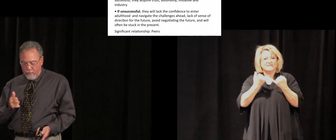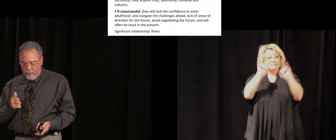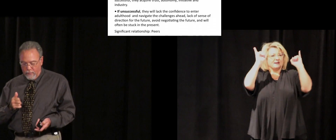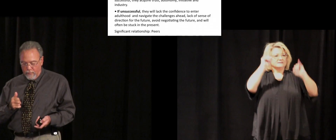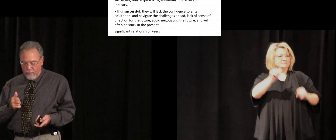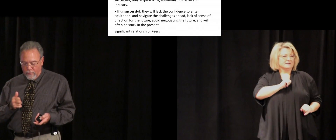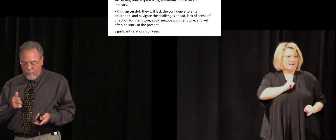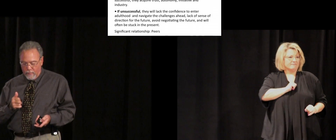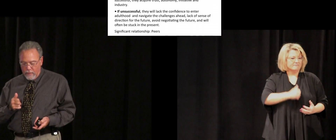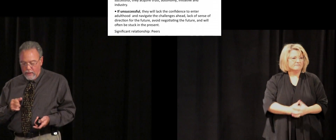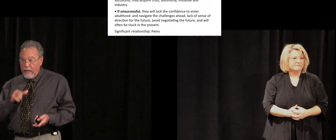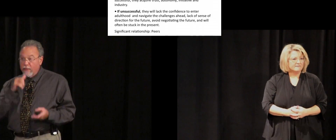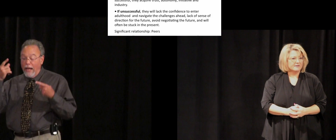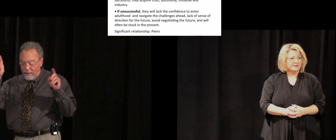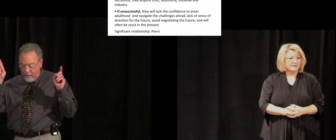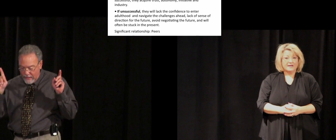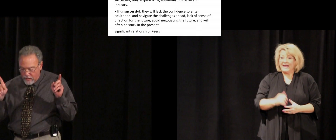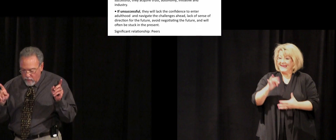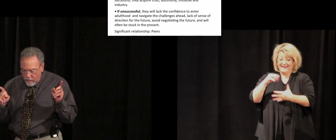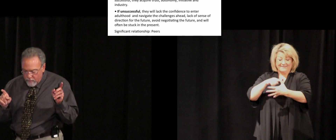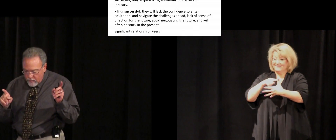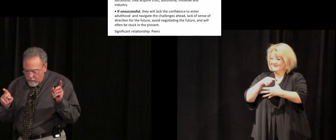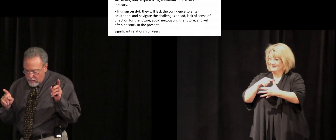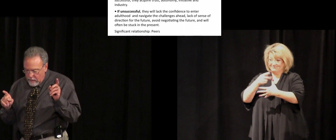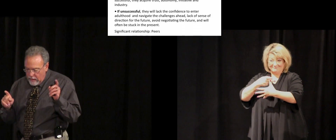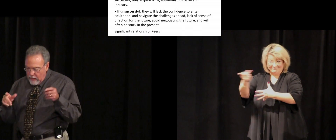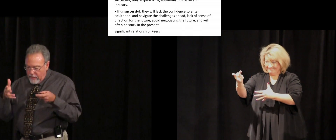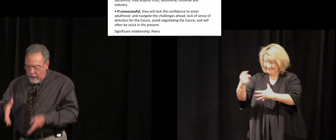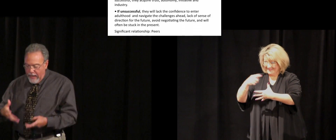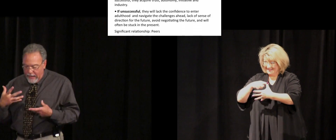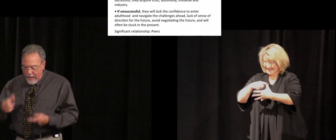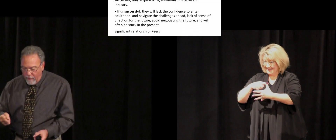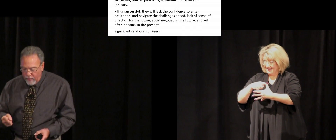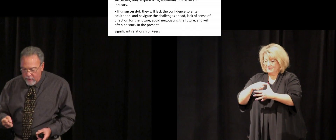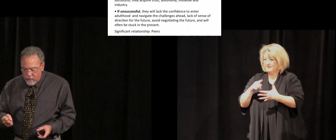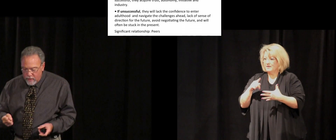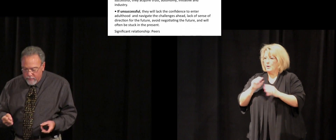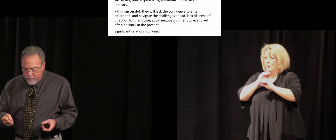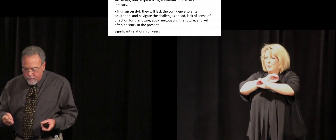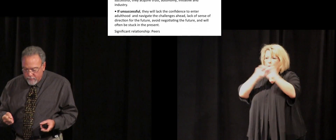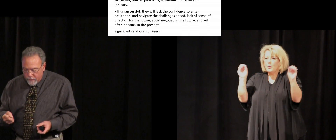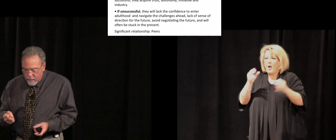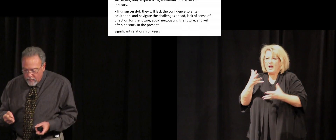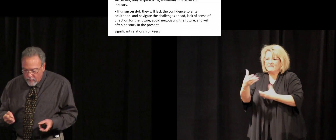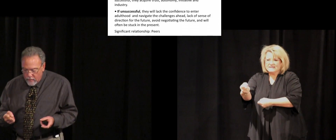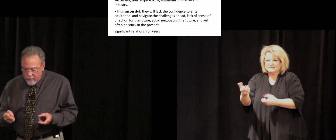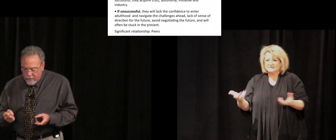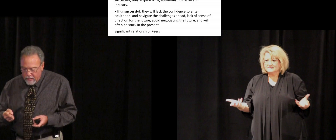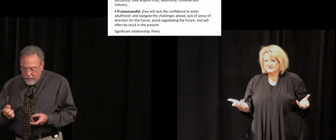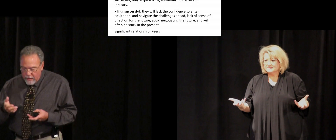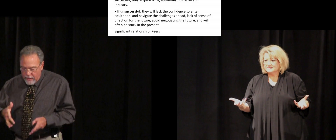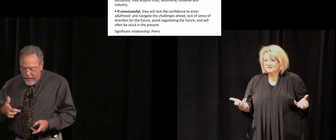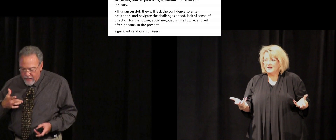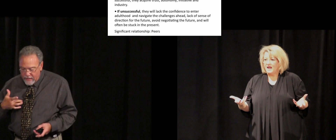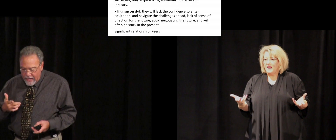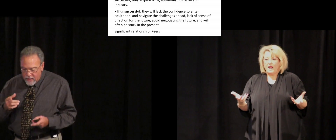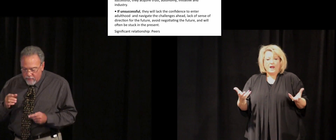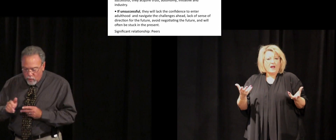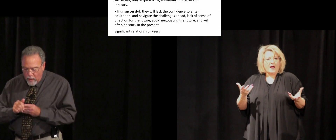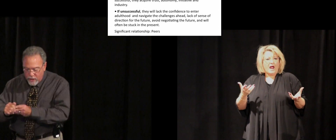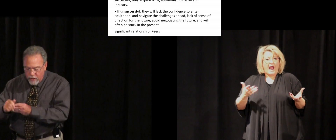development. And what it requires is a level of emotional awareness that you must have yourself as an adult,